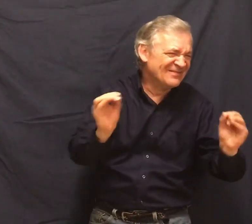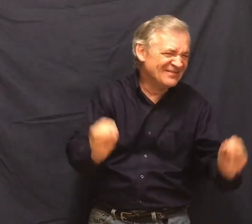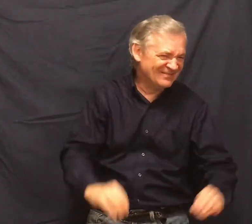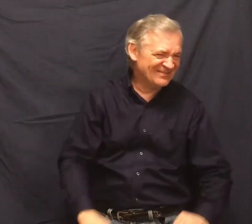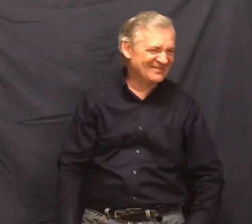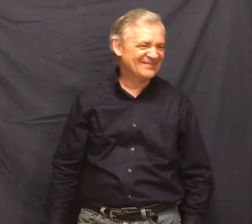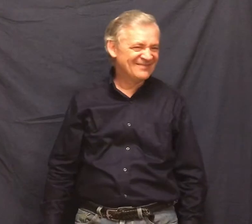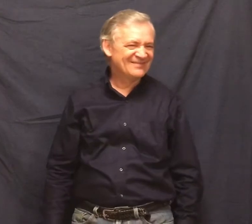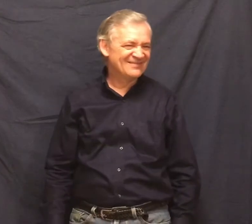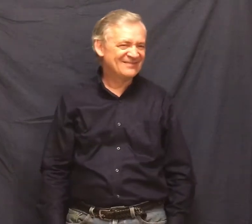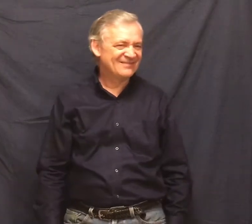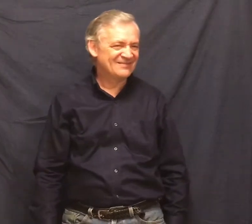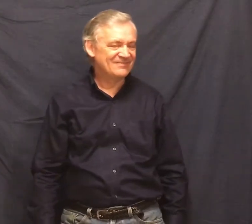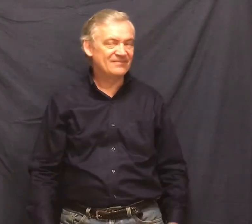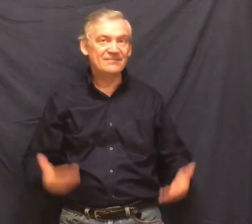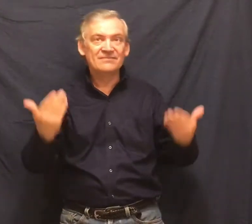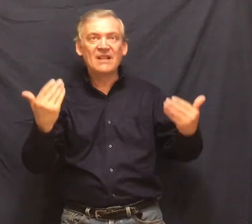It was almost dark outside now.